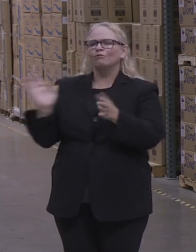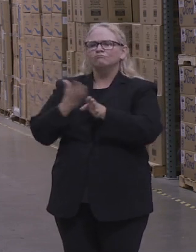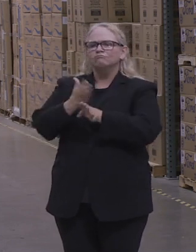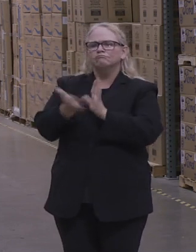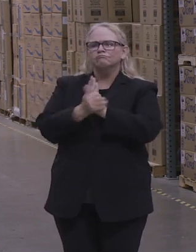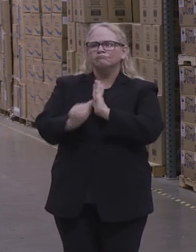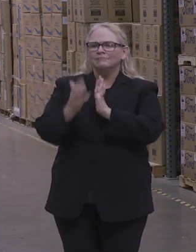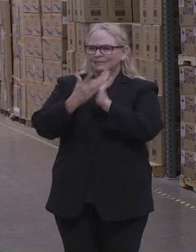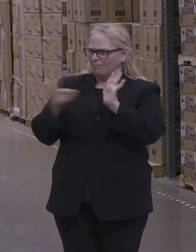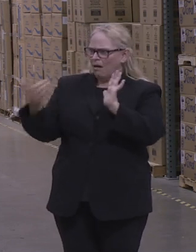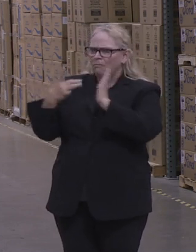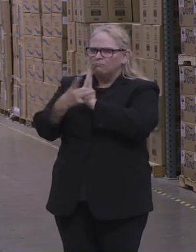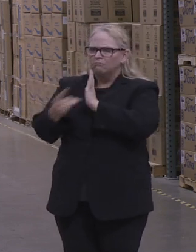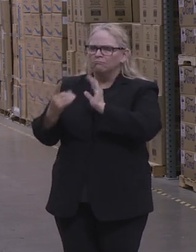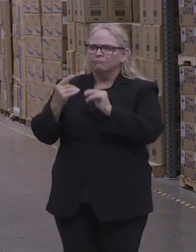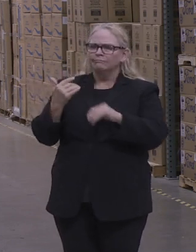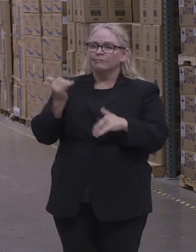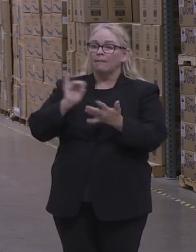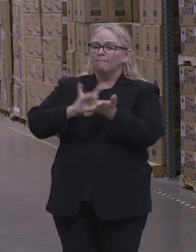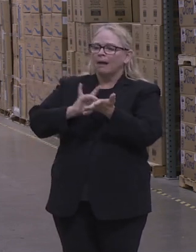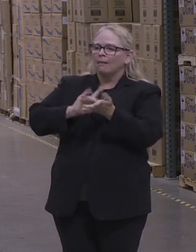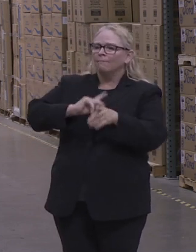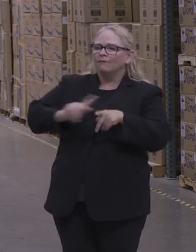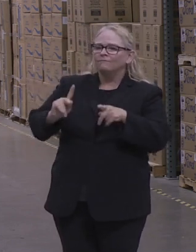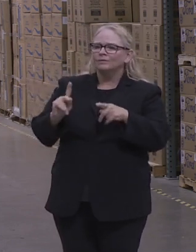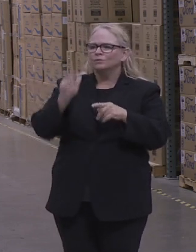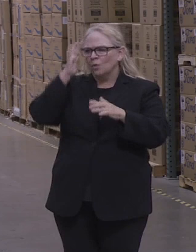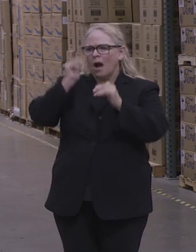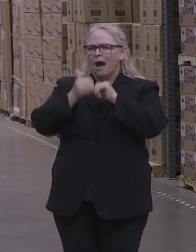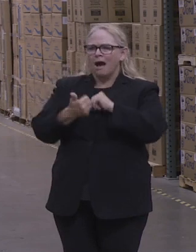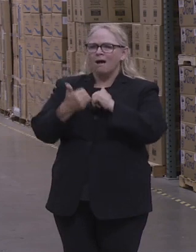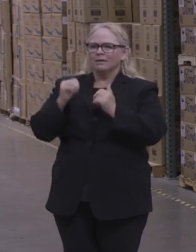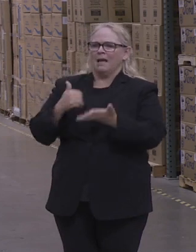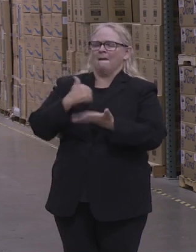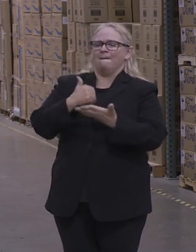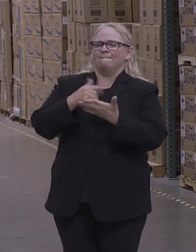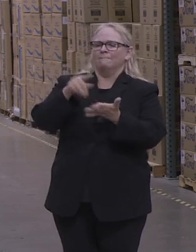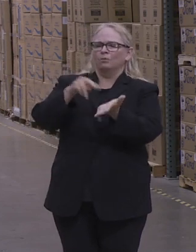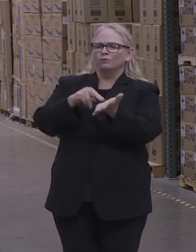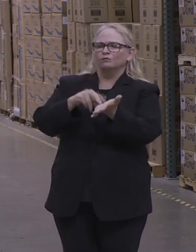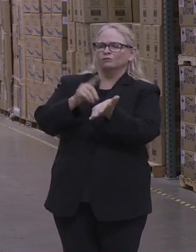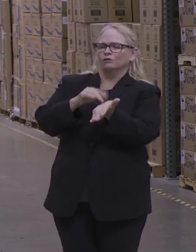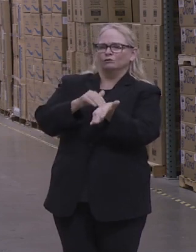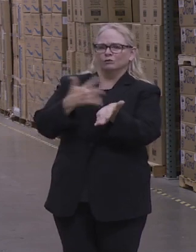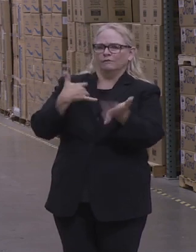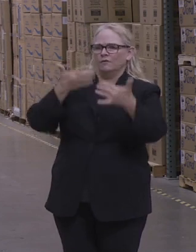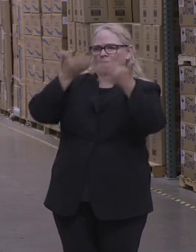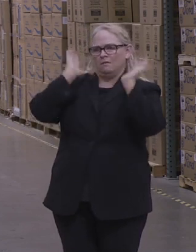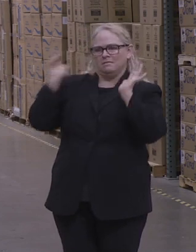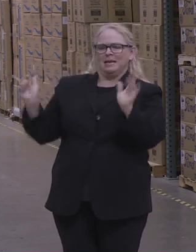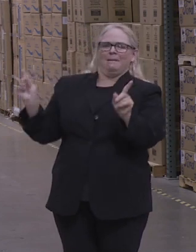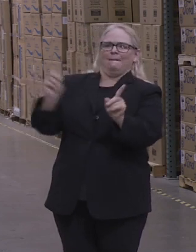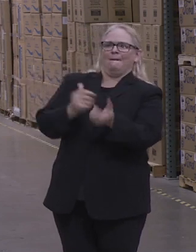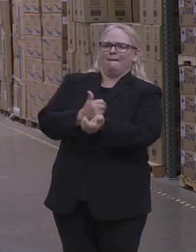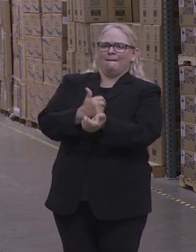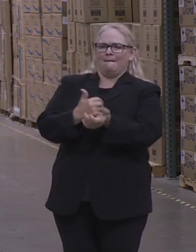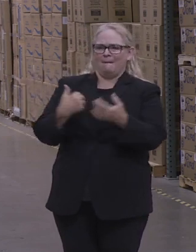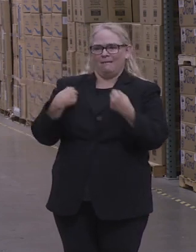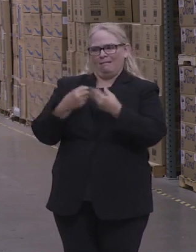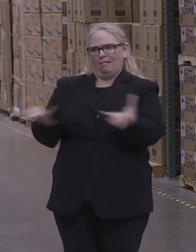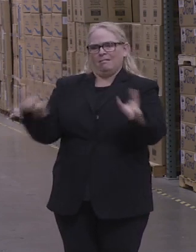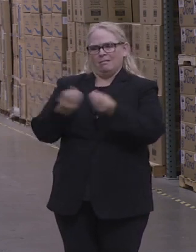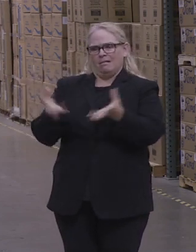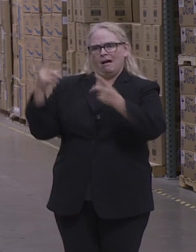and 35,000 have availed themselves of their active capacity to have current